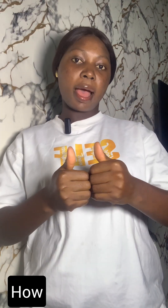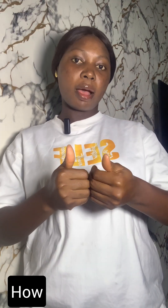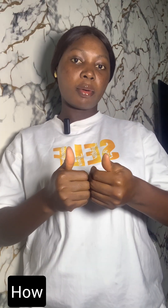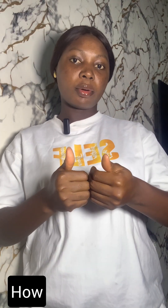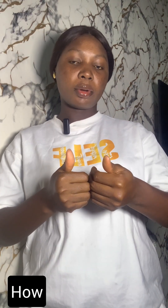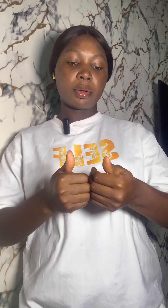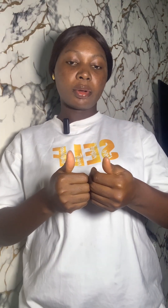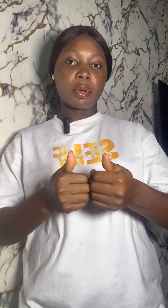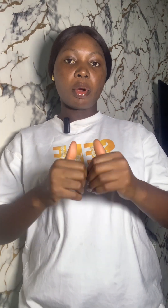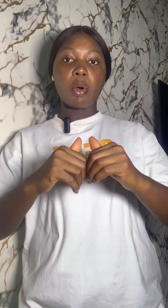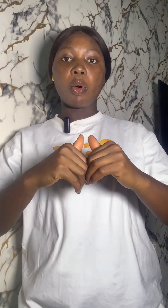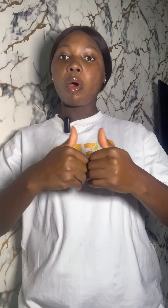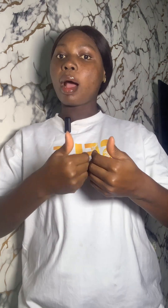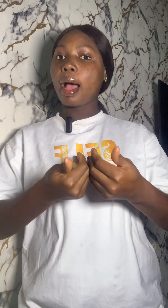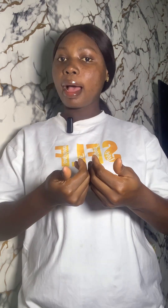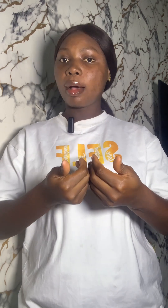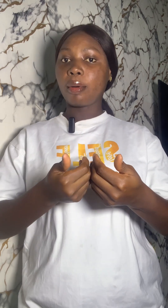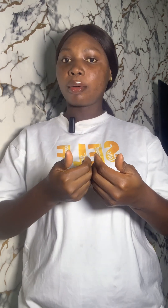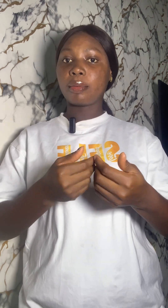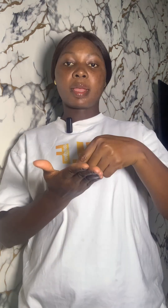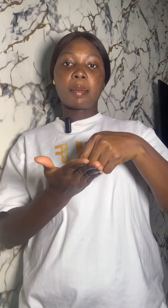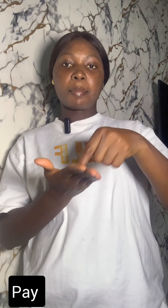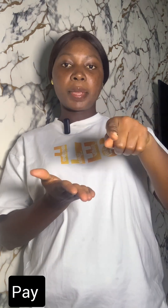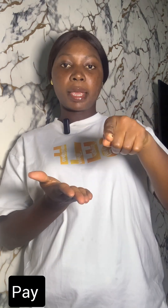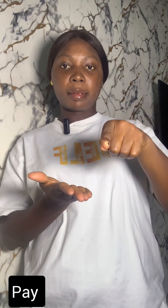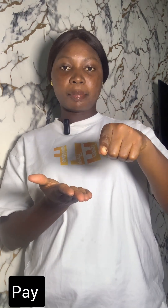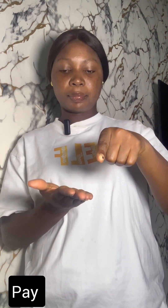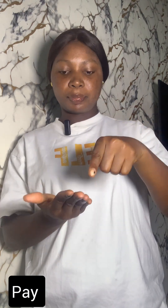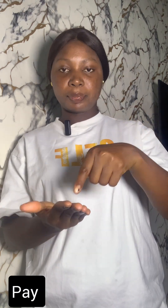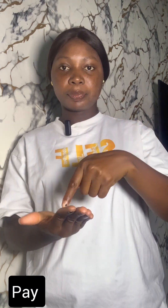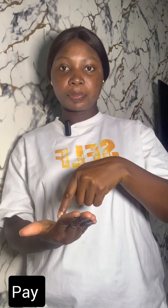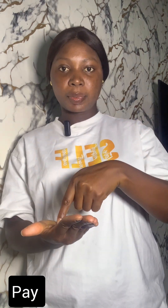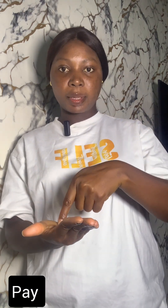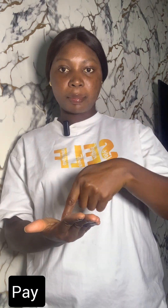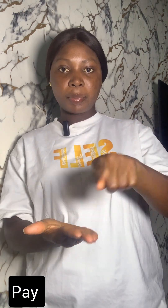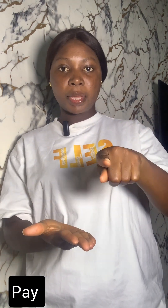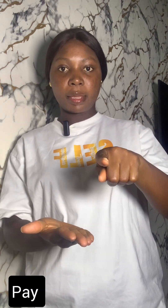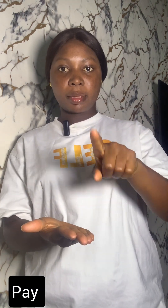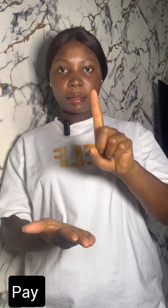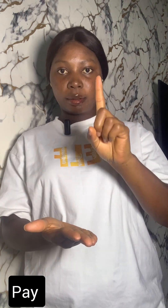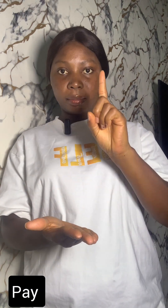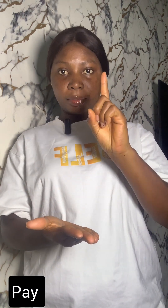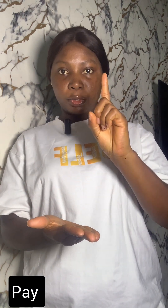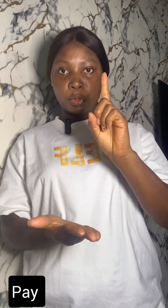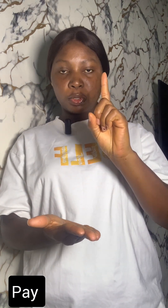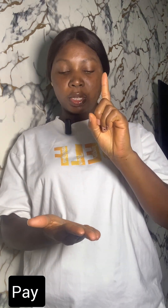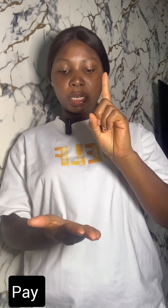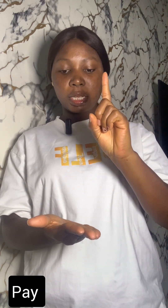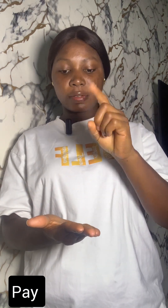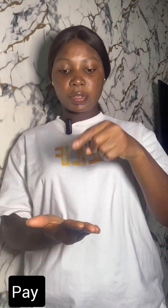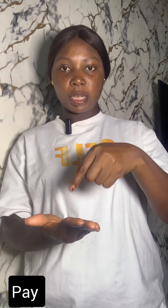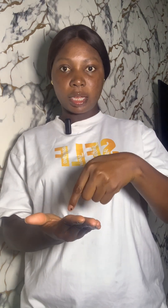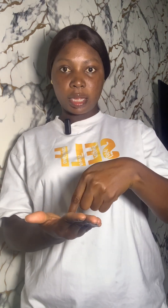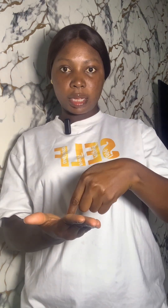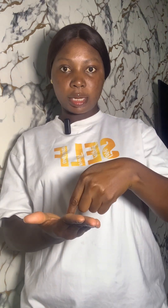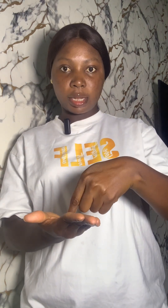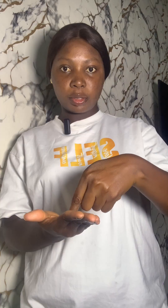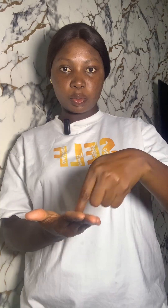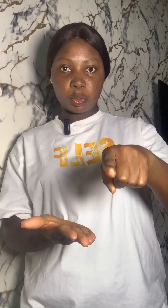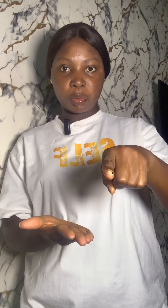how or how. Pay, pay. Use your index finger and then you sweep it